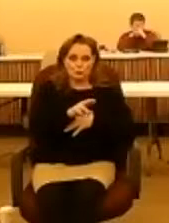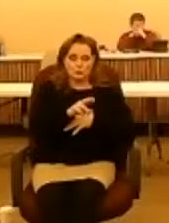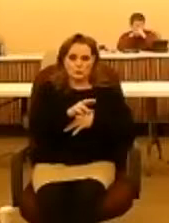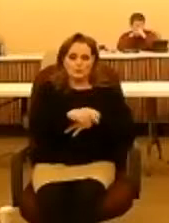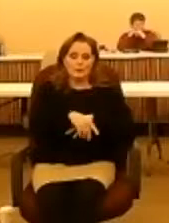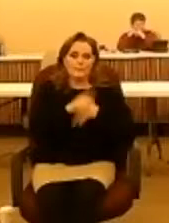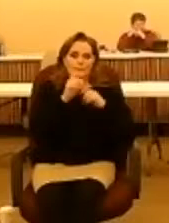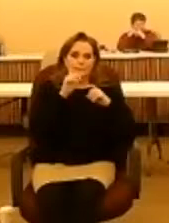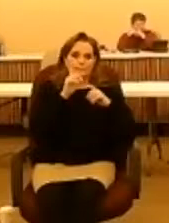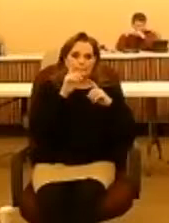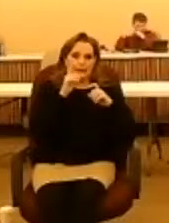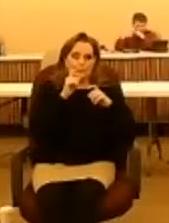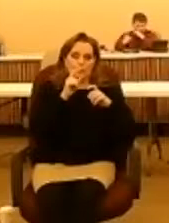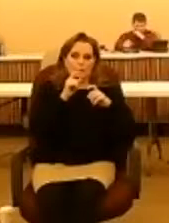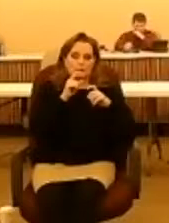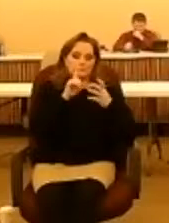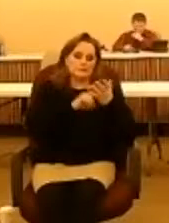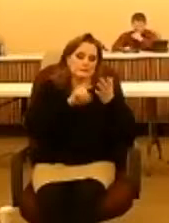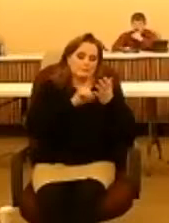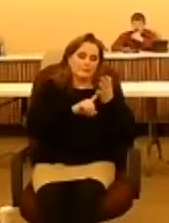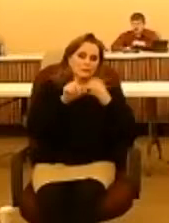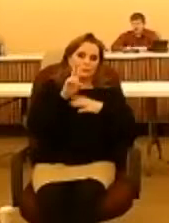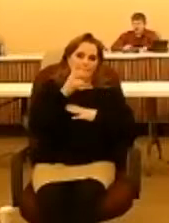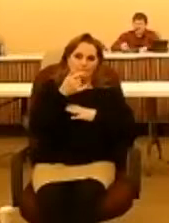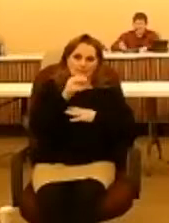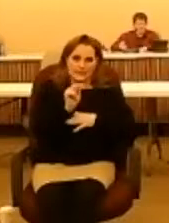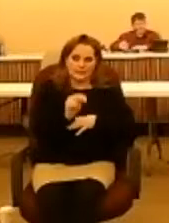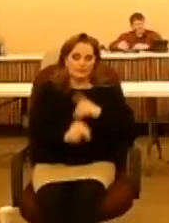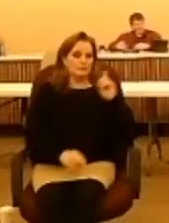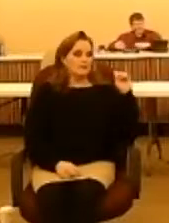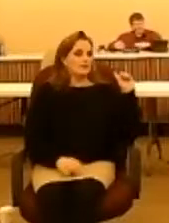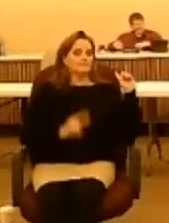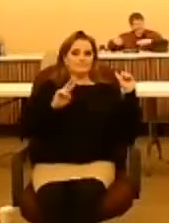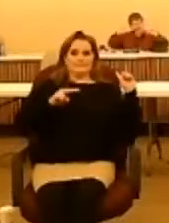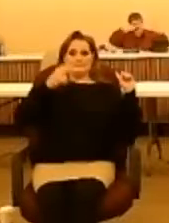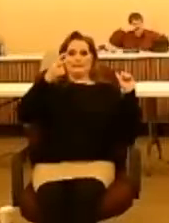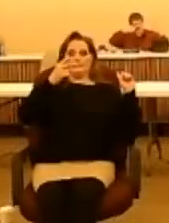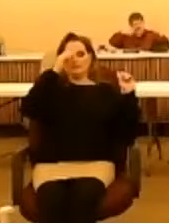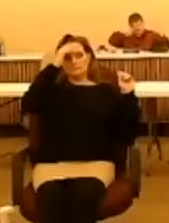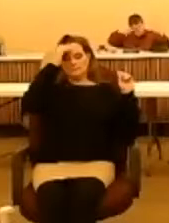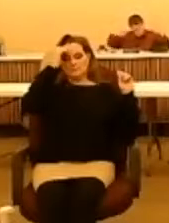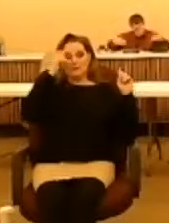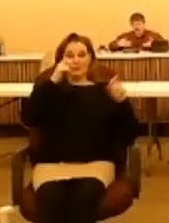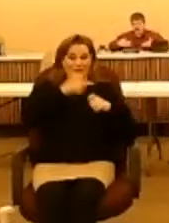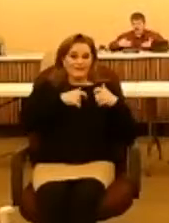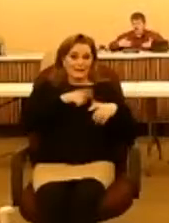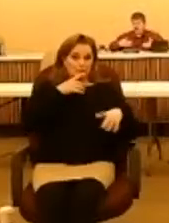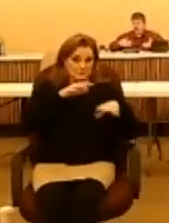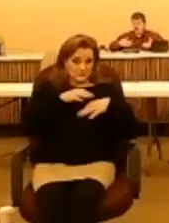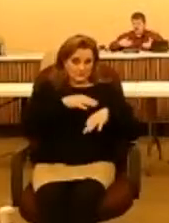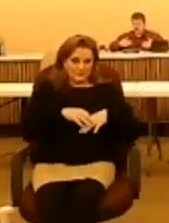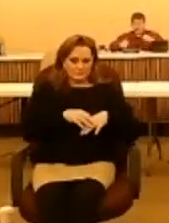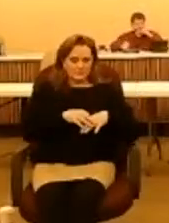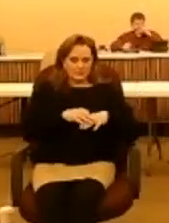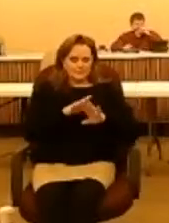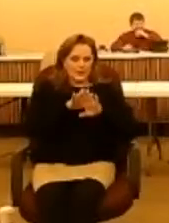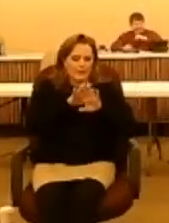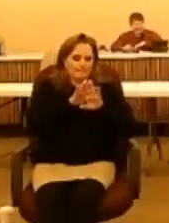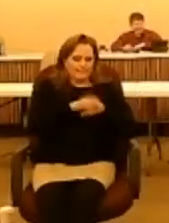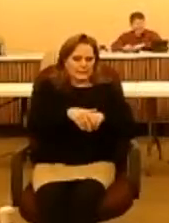inspection van. Second. So all that stuff I just discussed, pretend that was just said now.